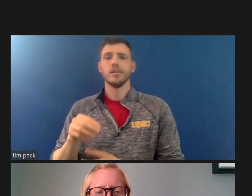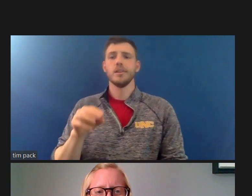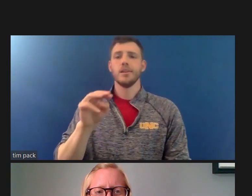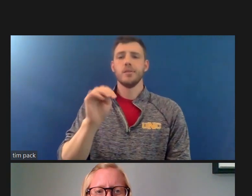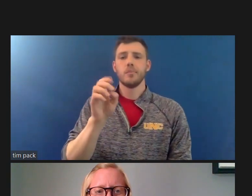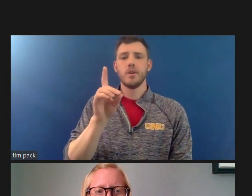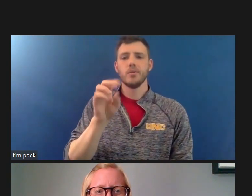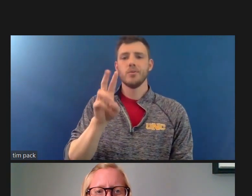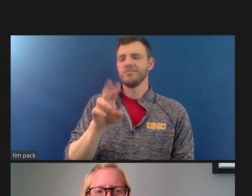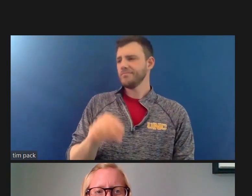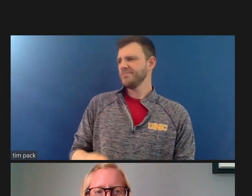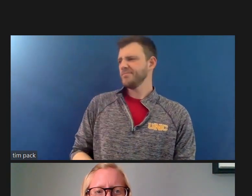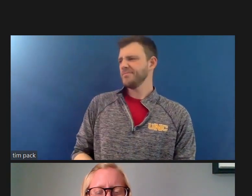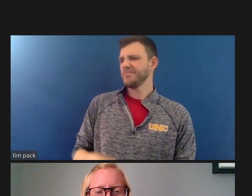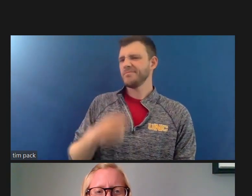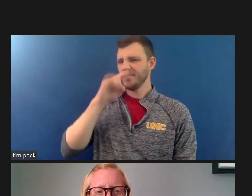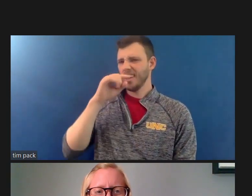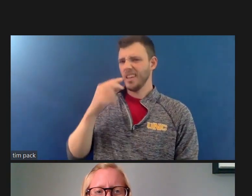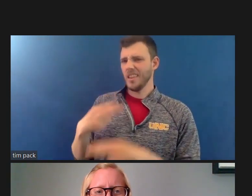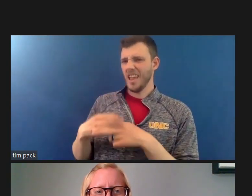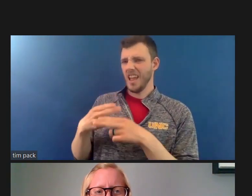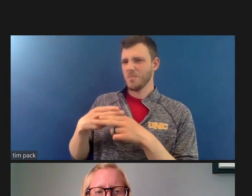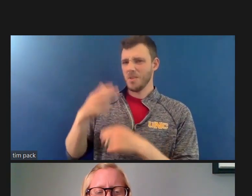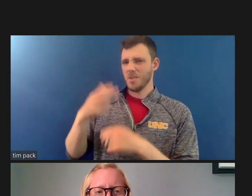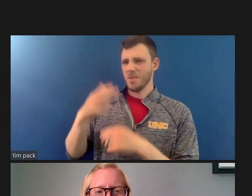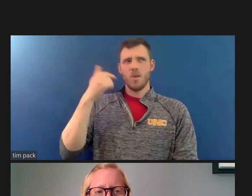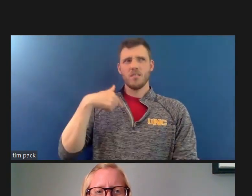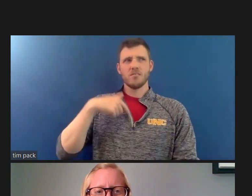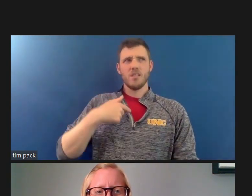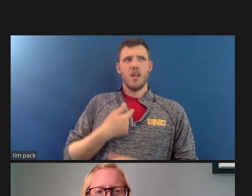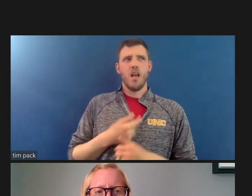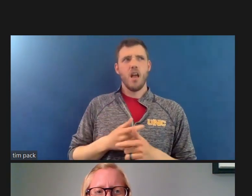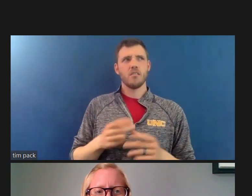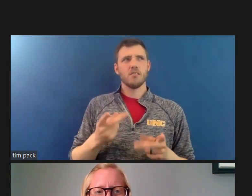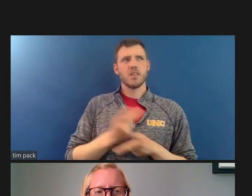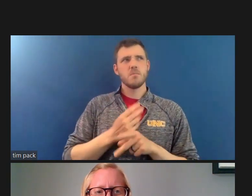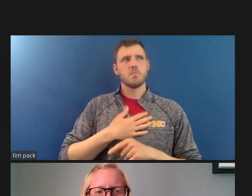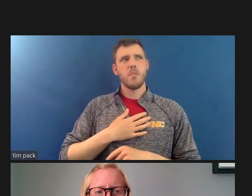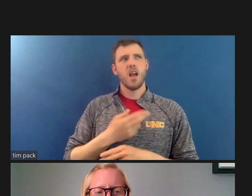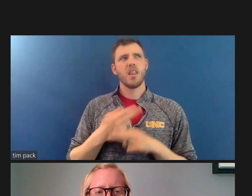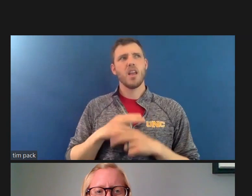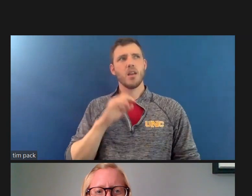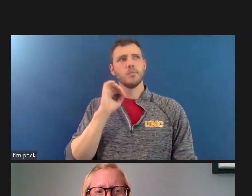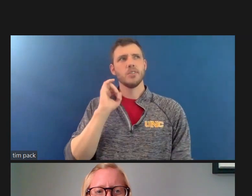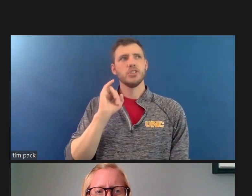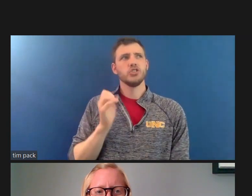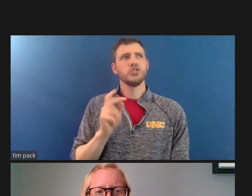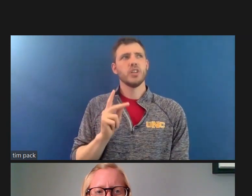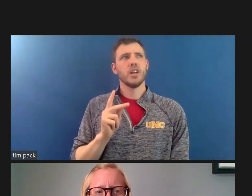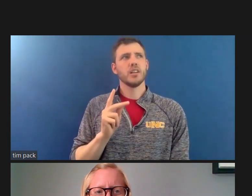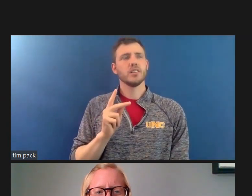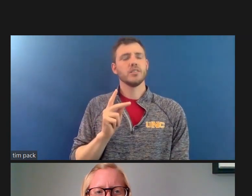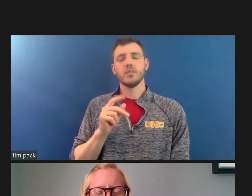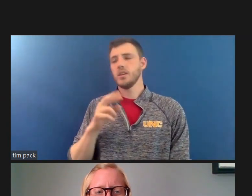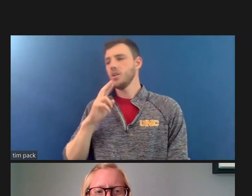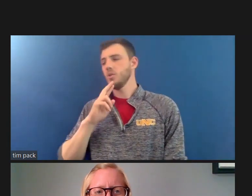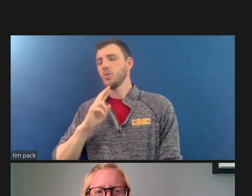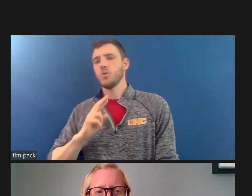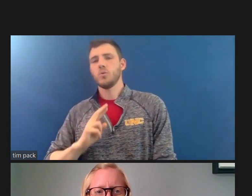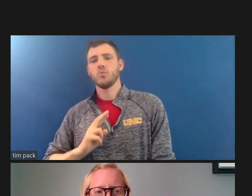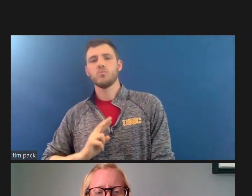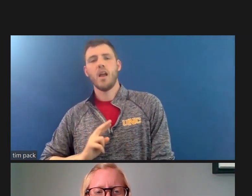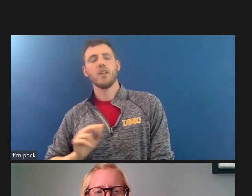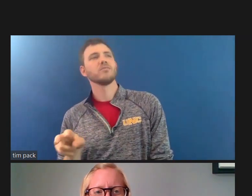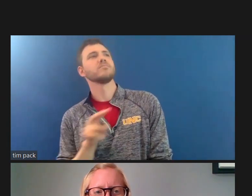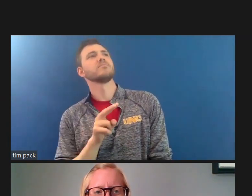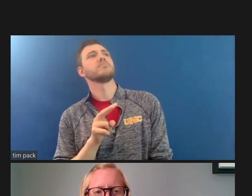Meridew. "Why should I be Jack? I'm Meridew." Ralph turned to him quickly. This was the voice